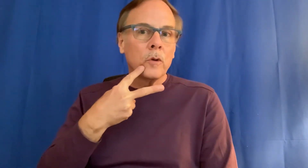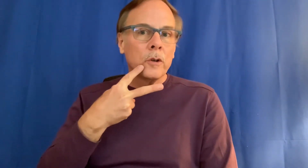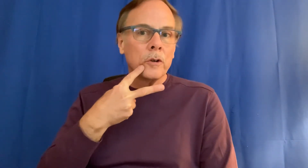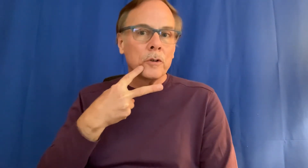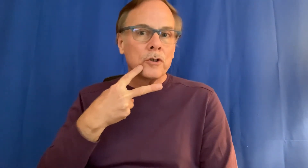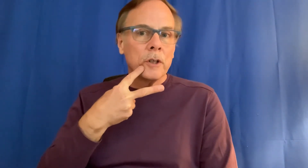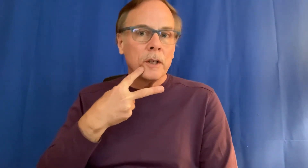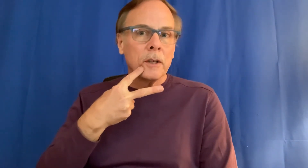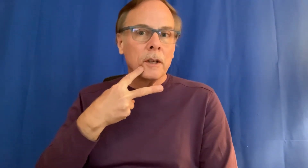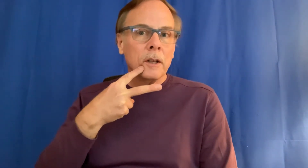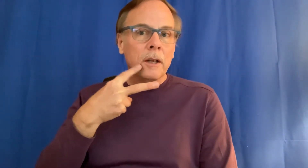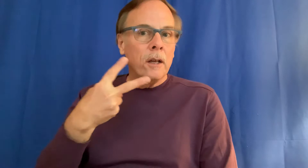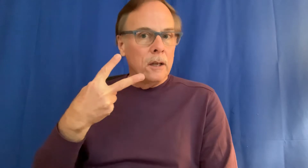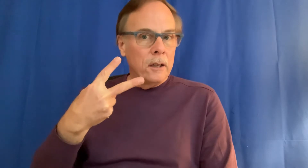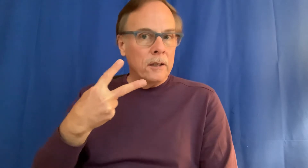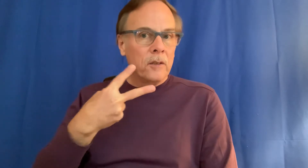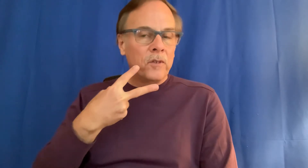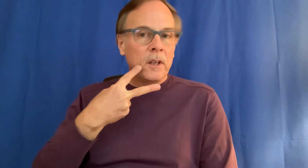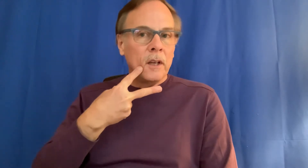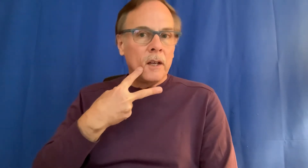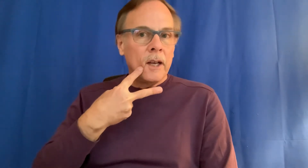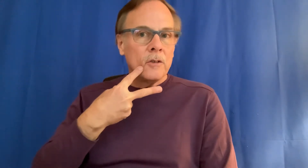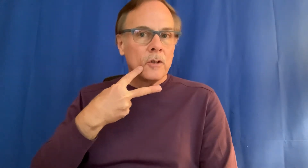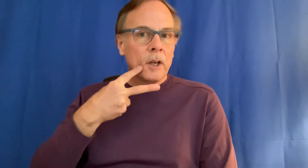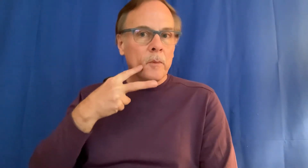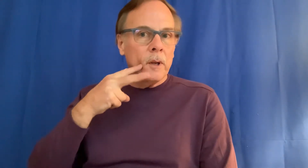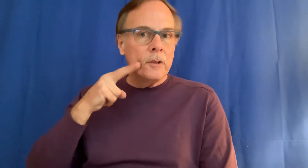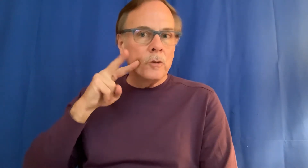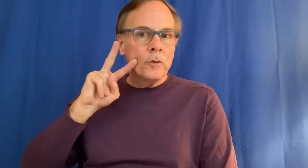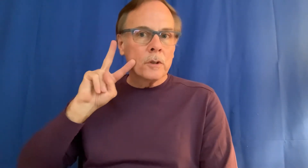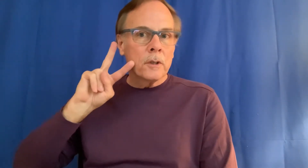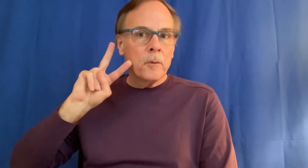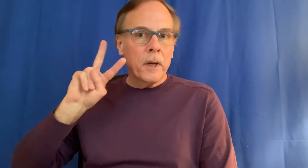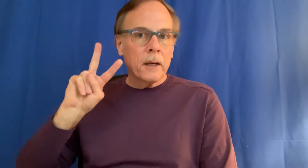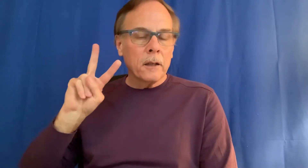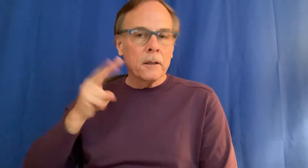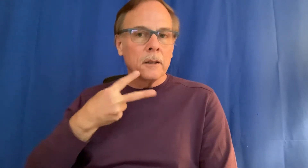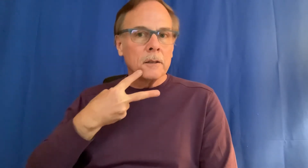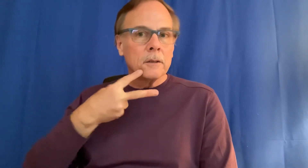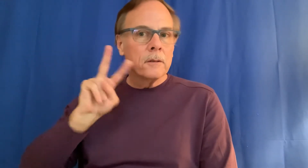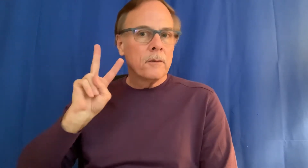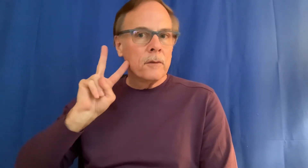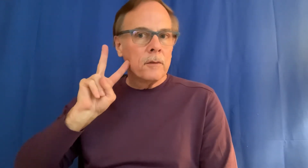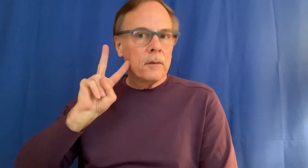your chin in the V hand shape, and you just come back like this.